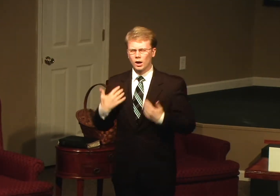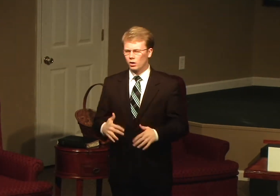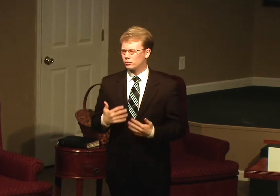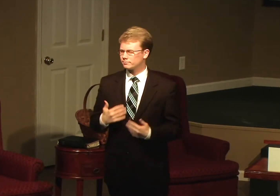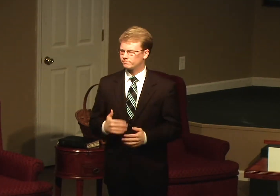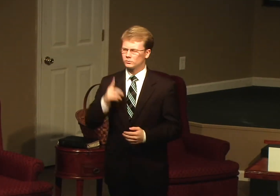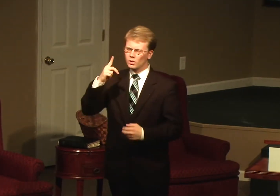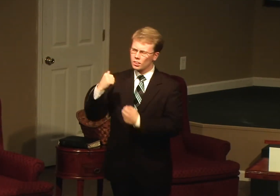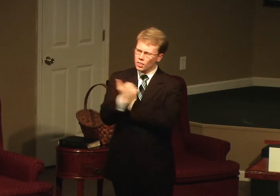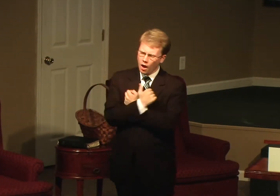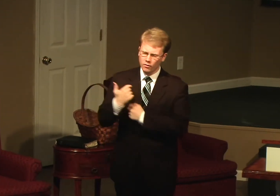Christians.